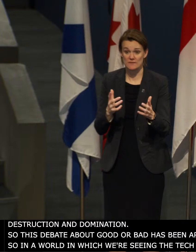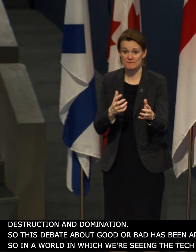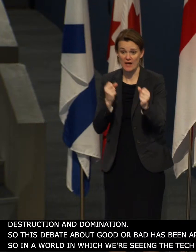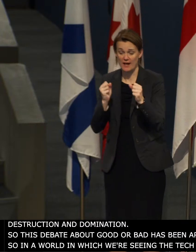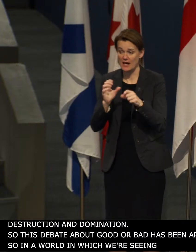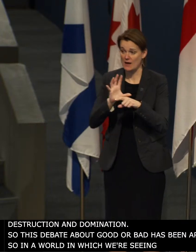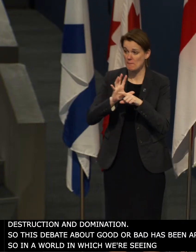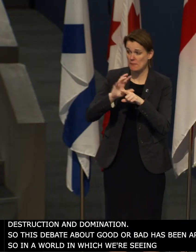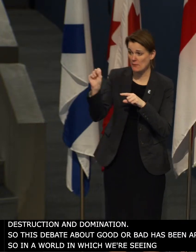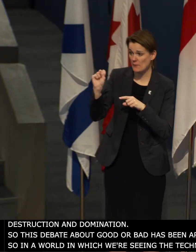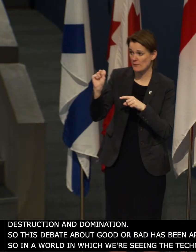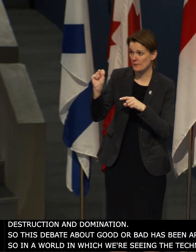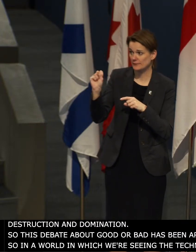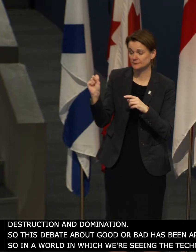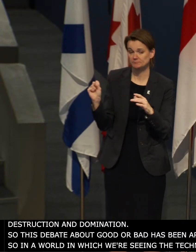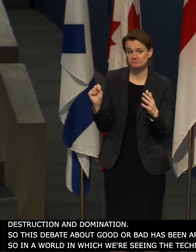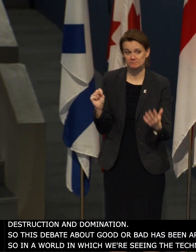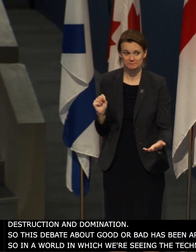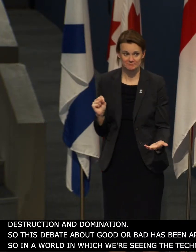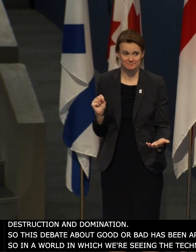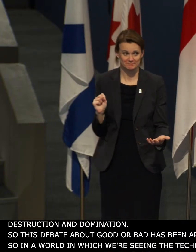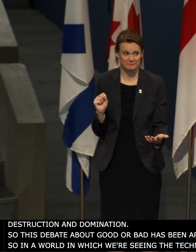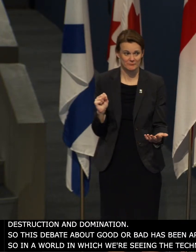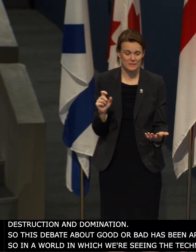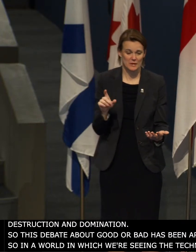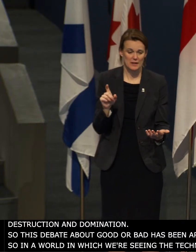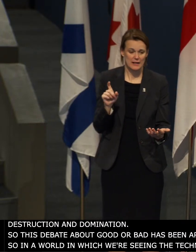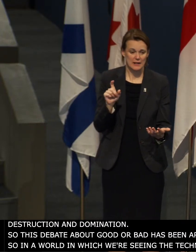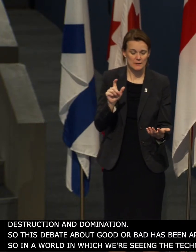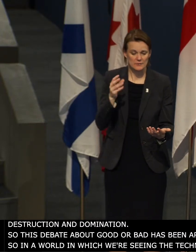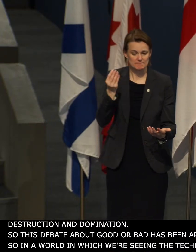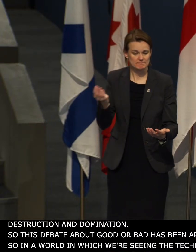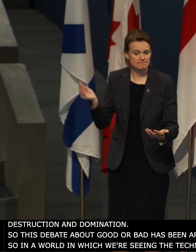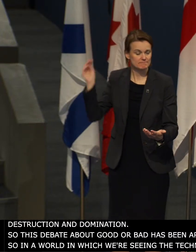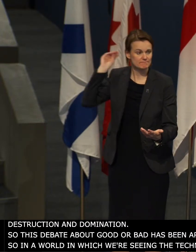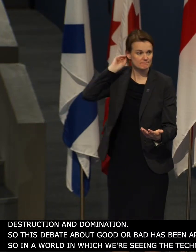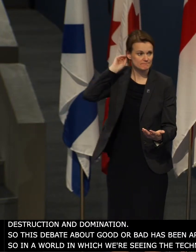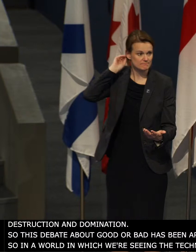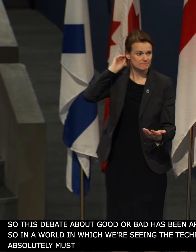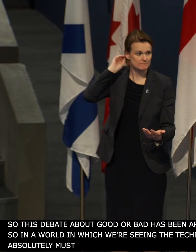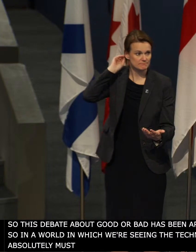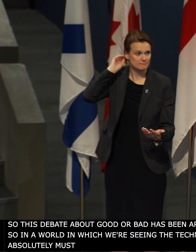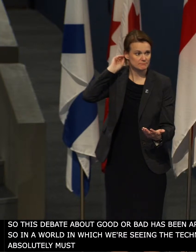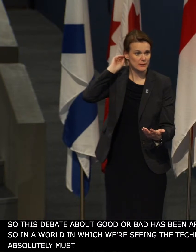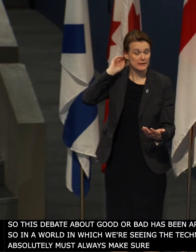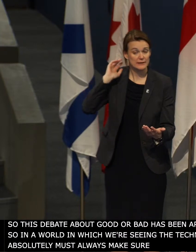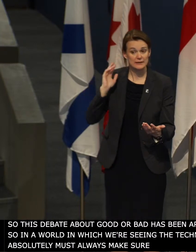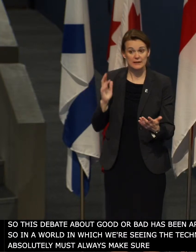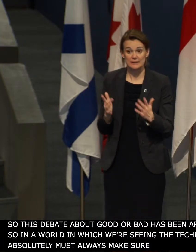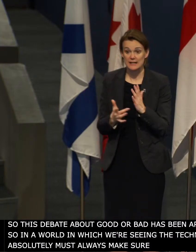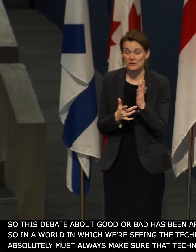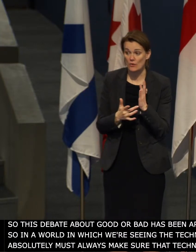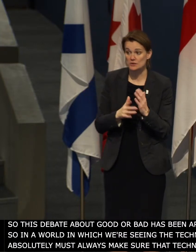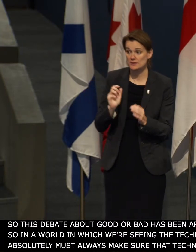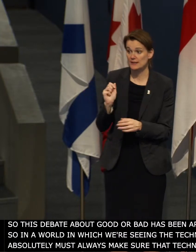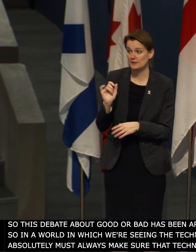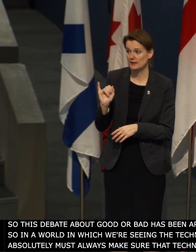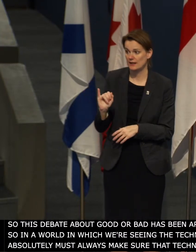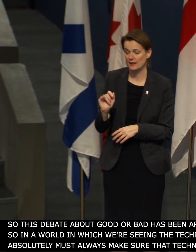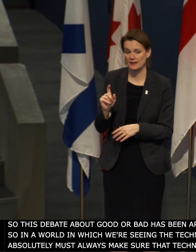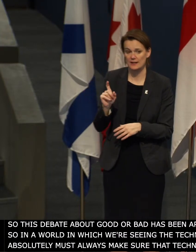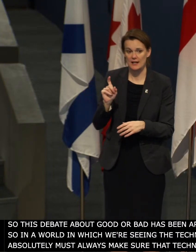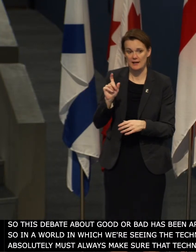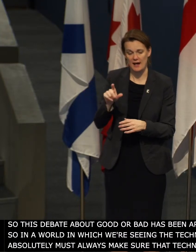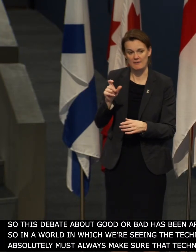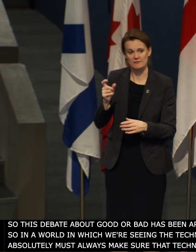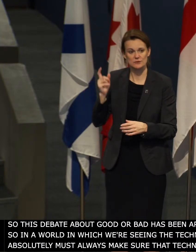quickly, I believe we absolutely must always make sure that technologies like AI are